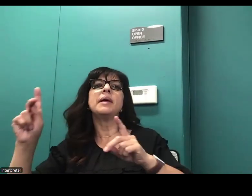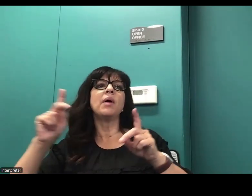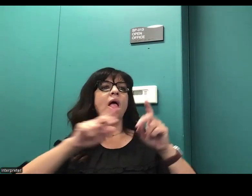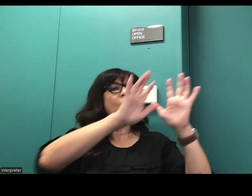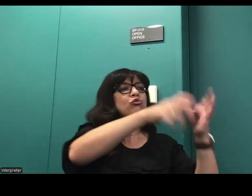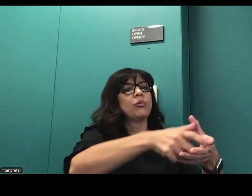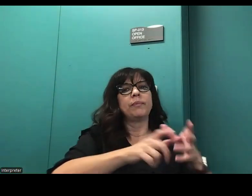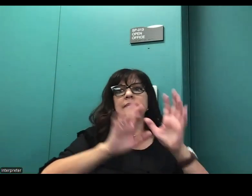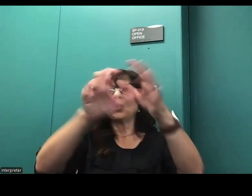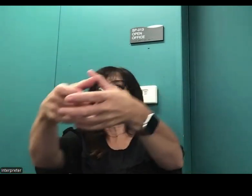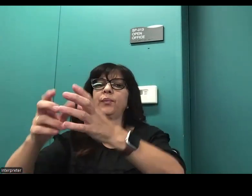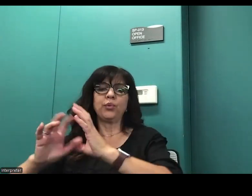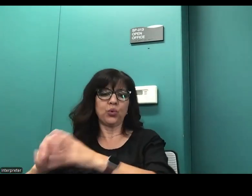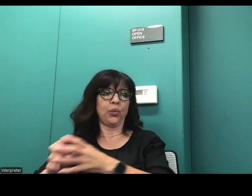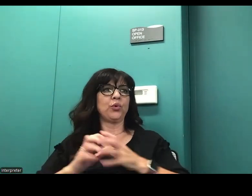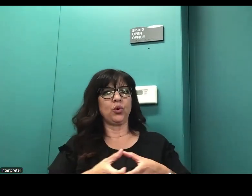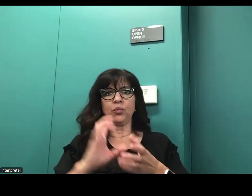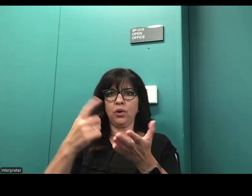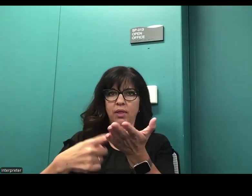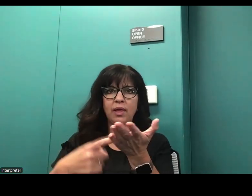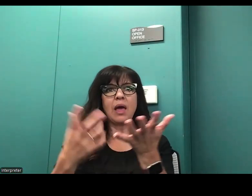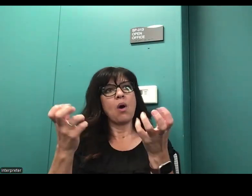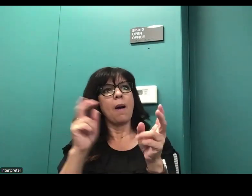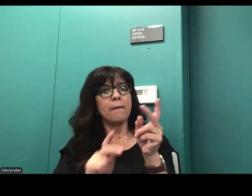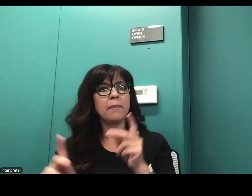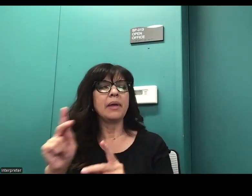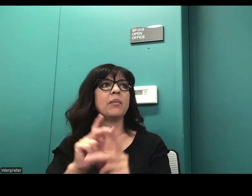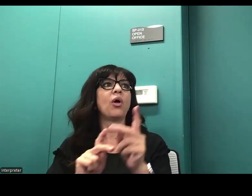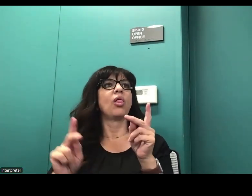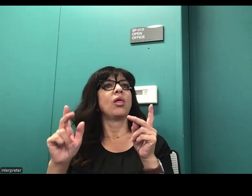groups. And we'll talk about that. They want people to be,